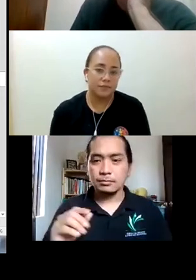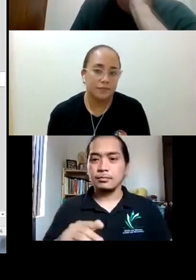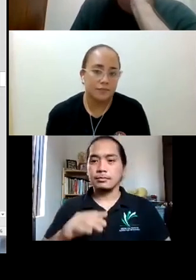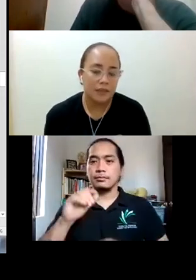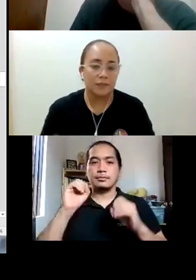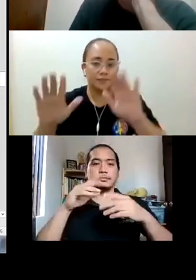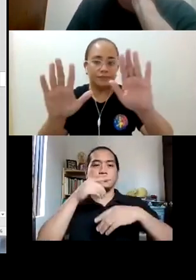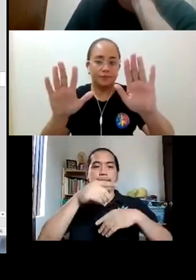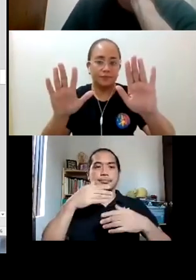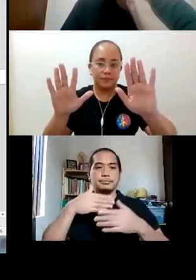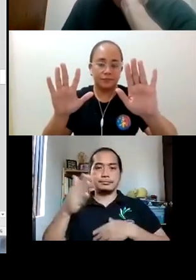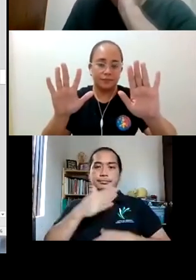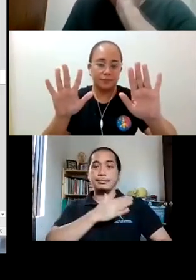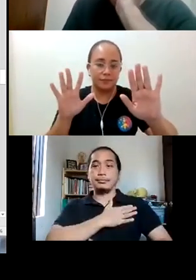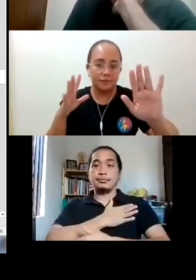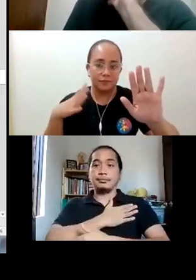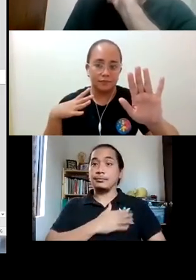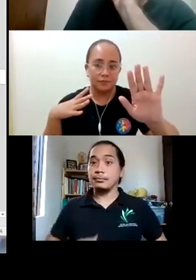Now,